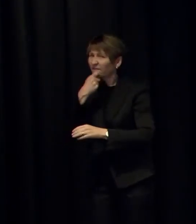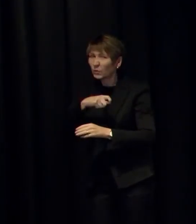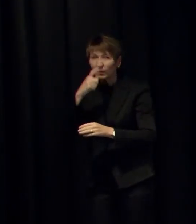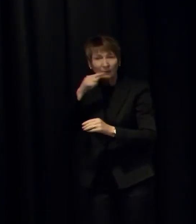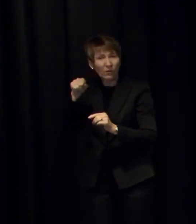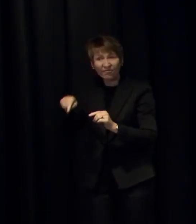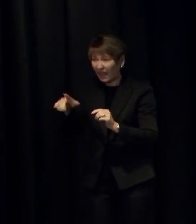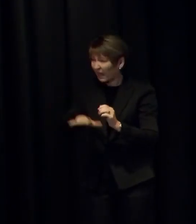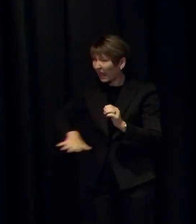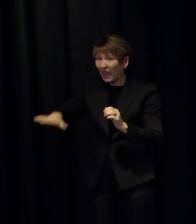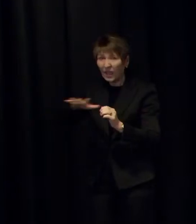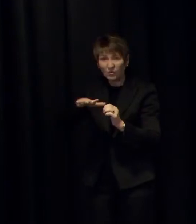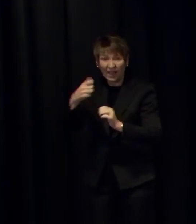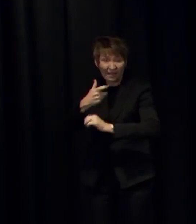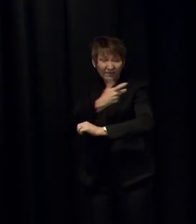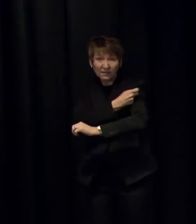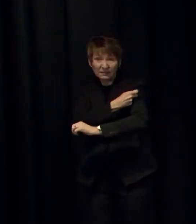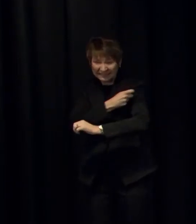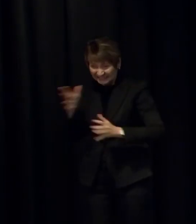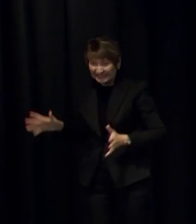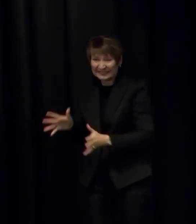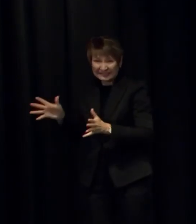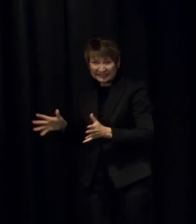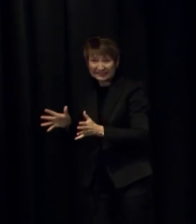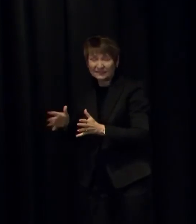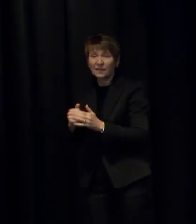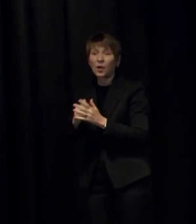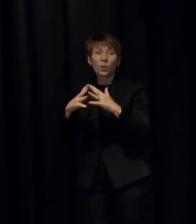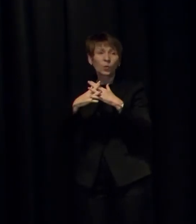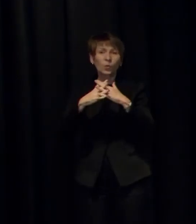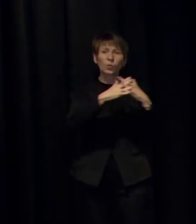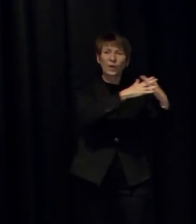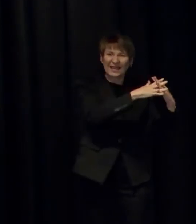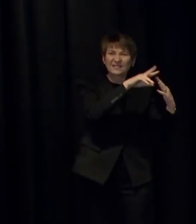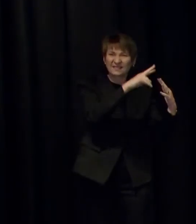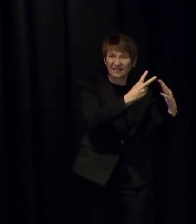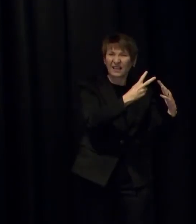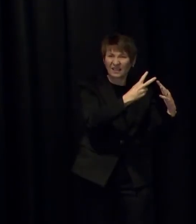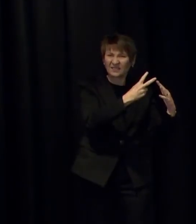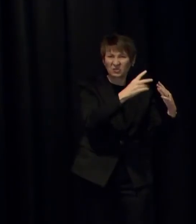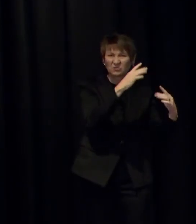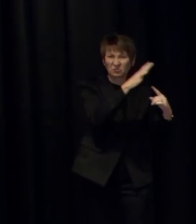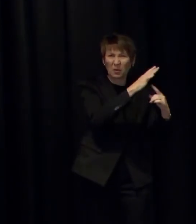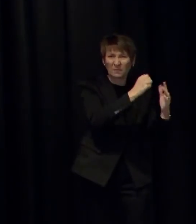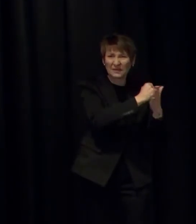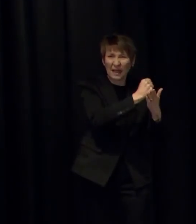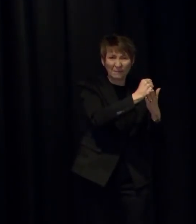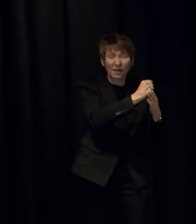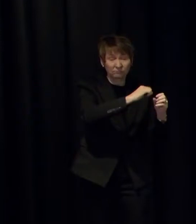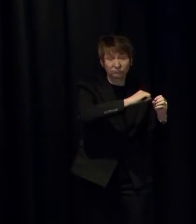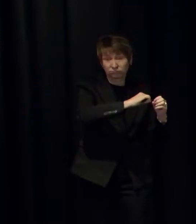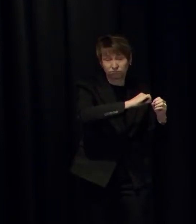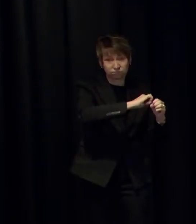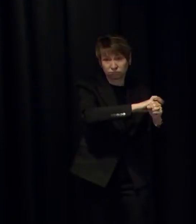that vulnerability is reflected in the numbers. The western suburbs today, 527 cases or 29%. The